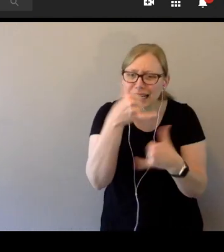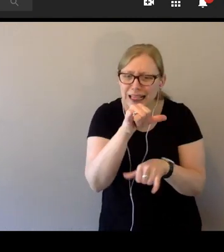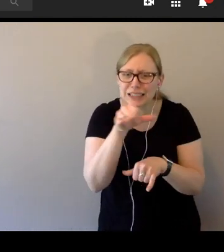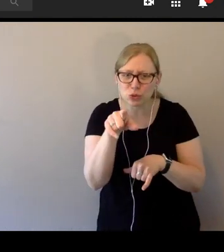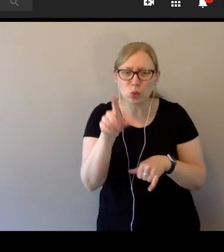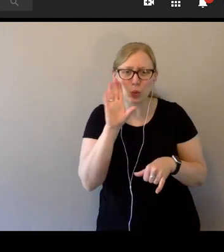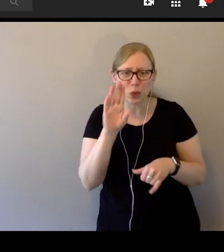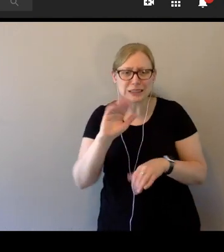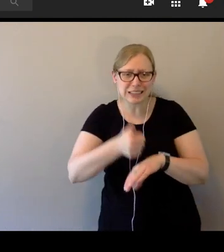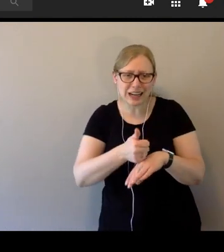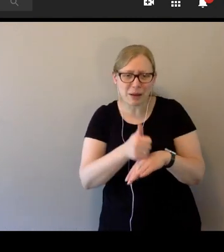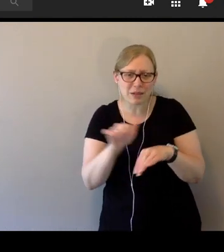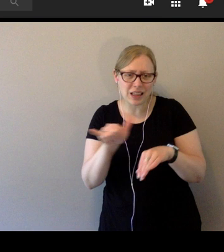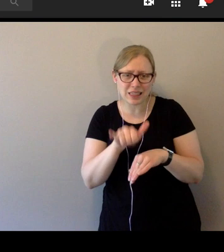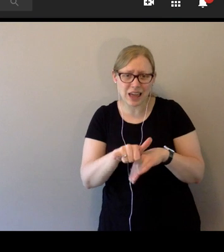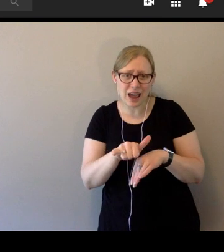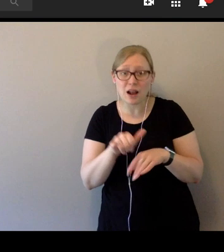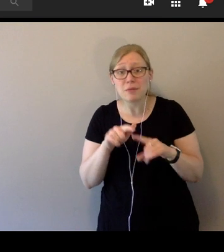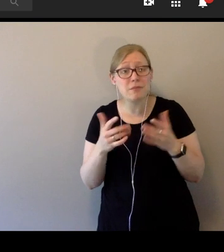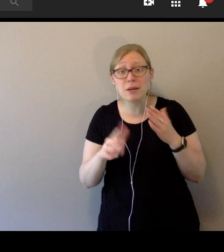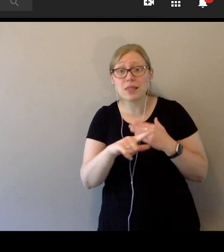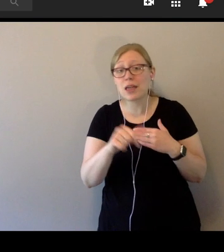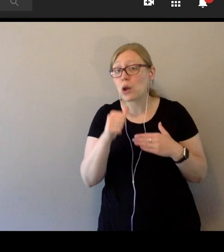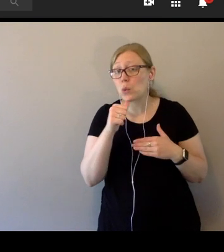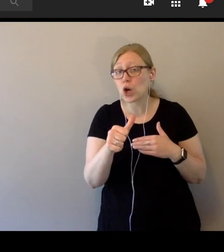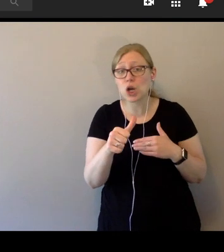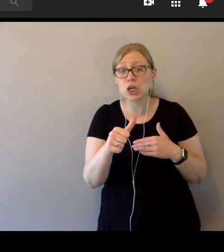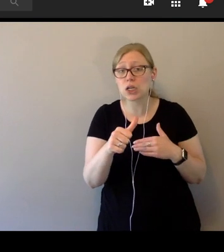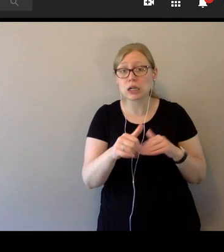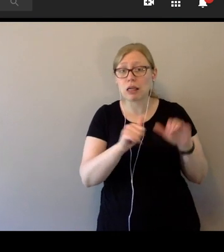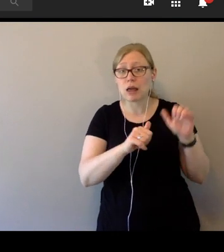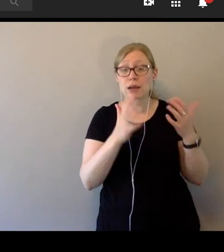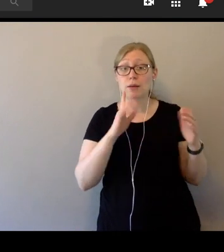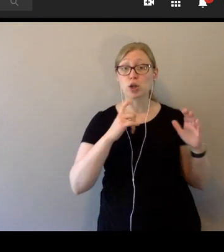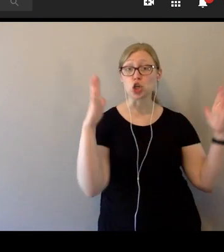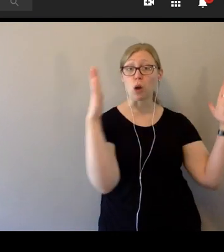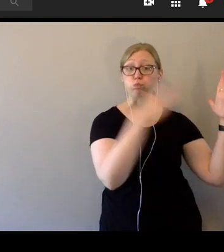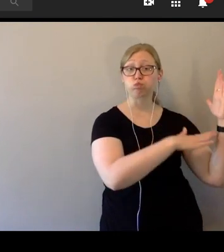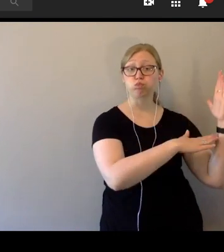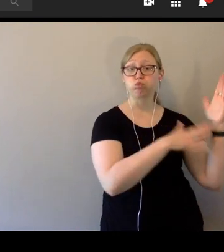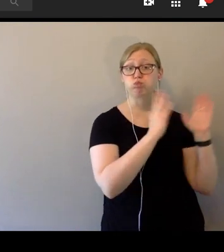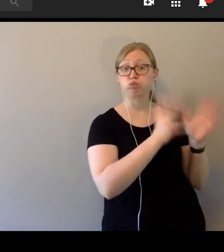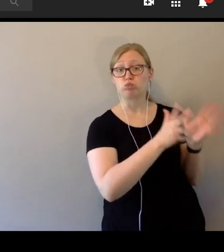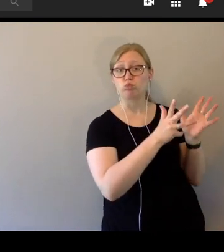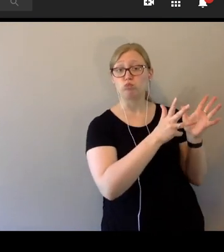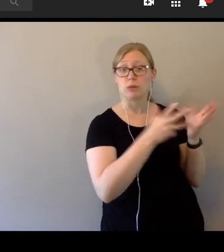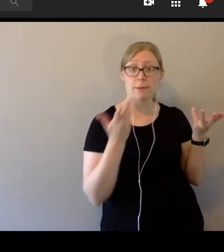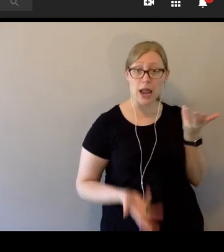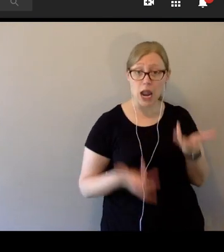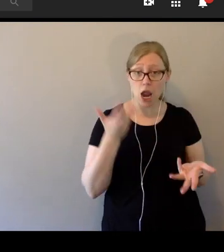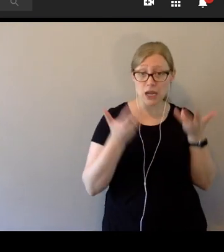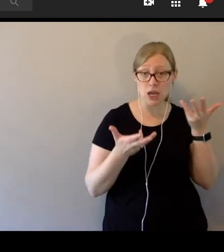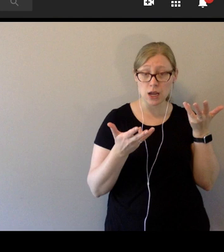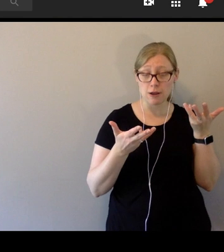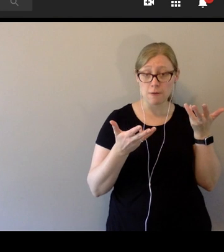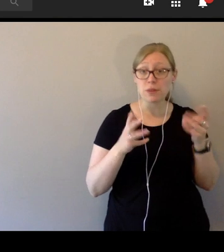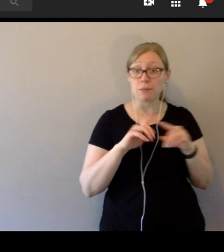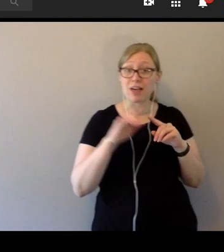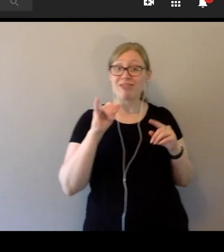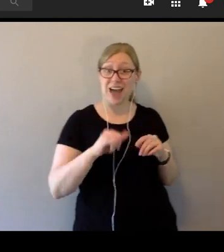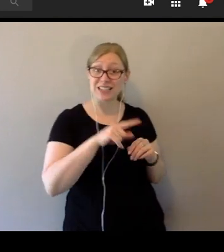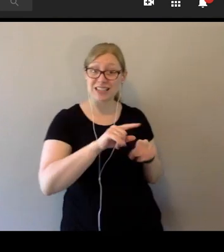ladder like that. But maybe they weren't going to climb it. Maybe they just leaned it against the wall. And so this is what the ladder would